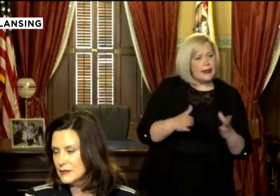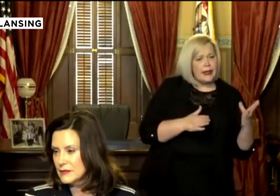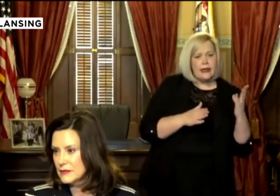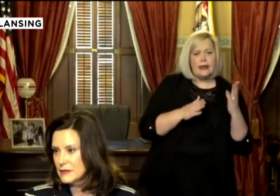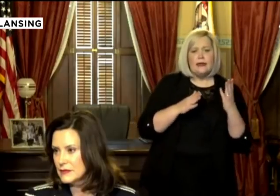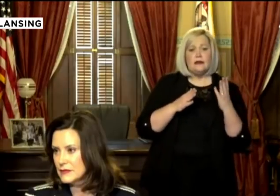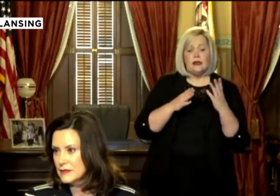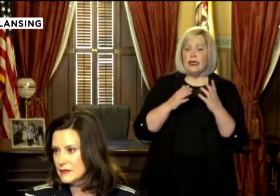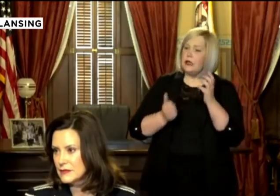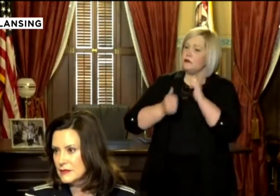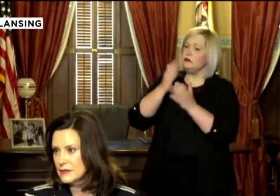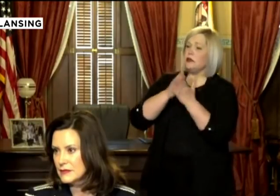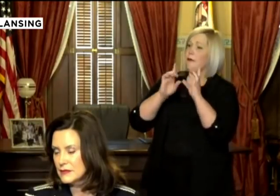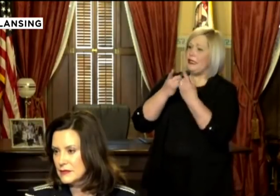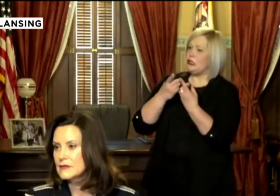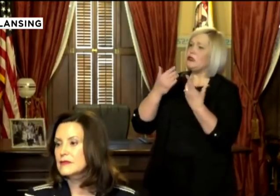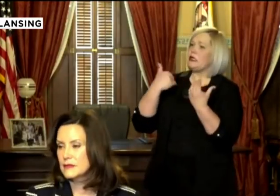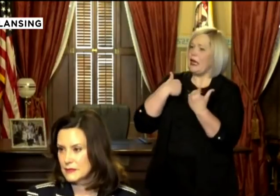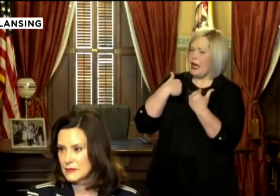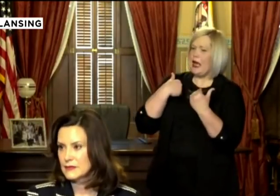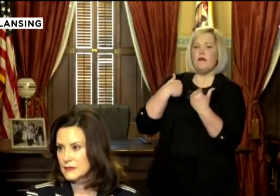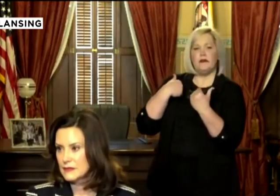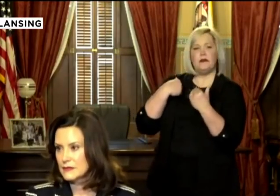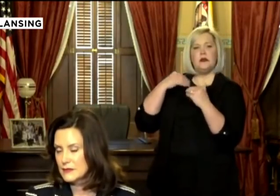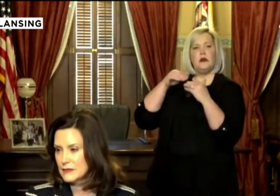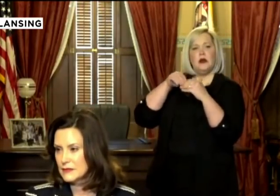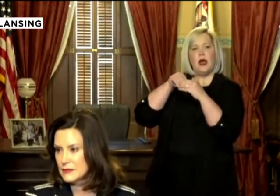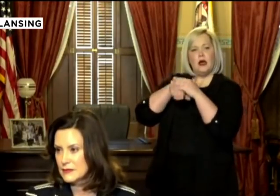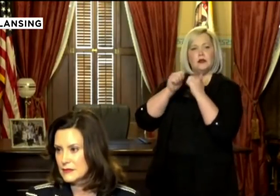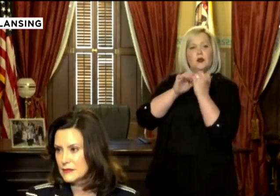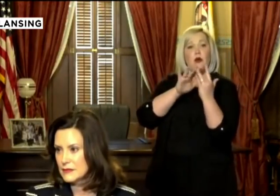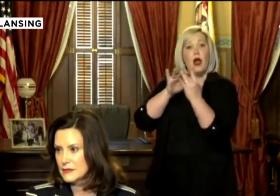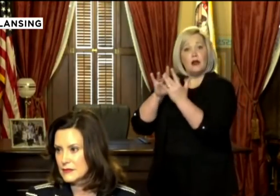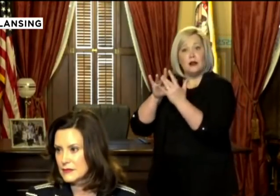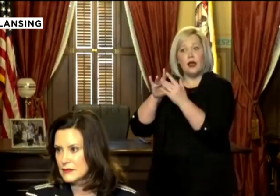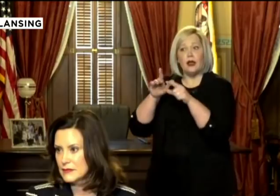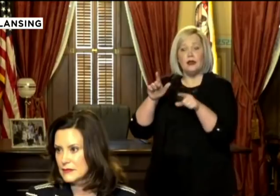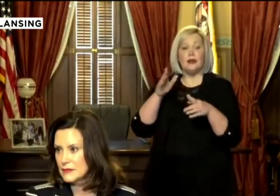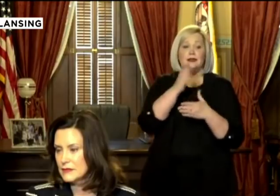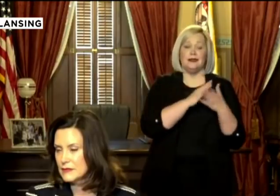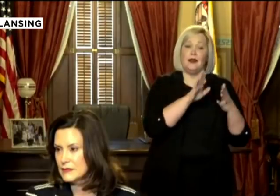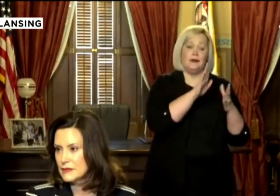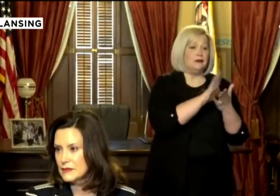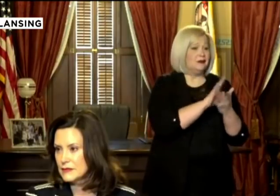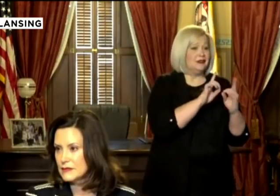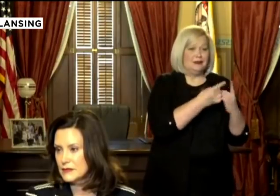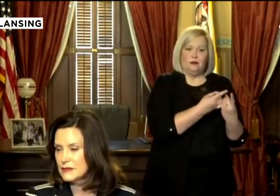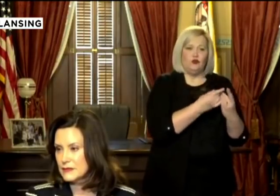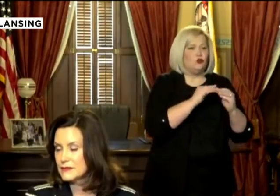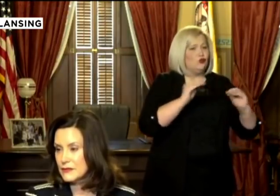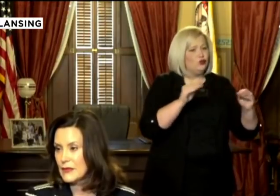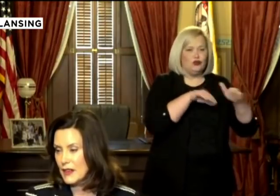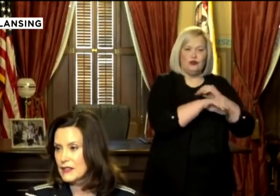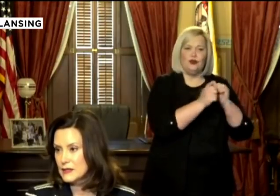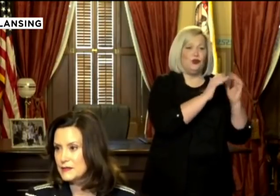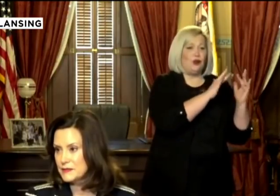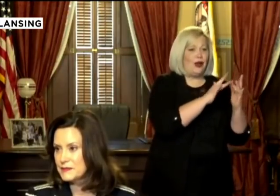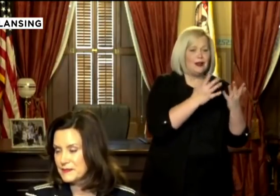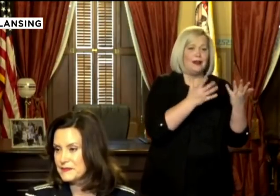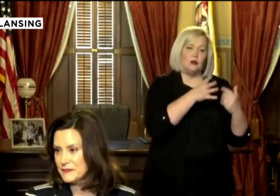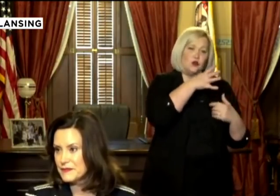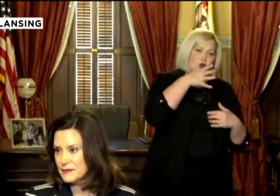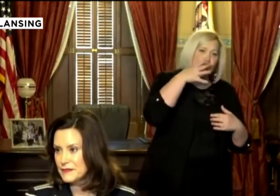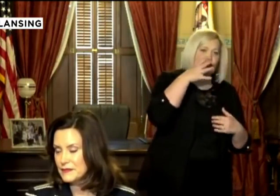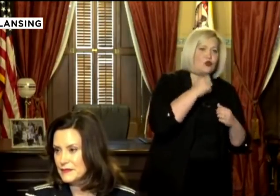have access to online education, have pretty high performing district. You also have districts where the access just isn't there, whether it's rural